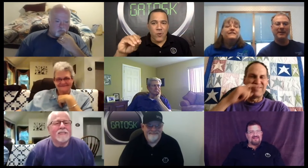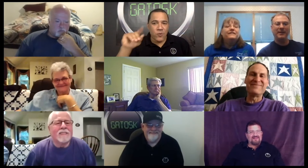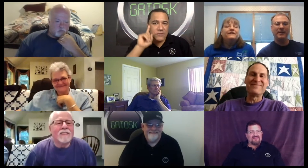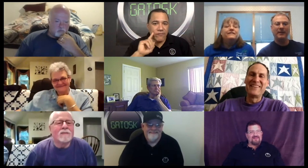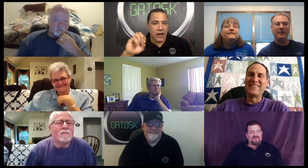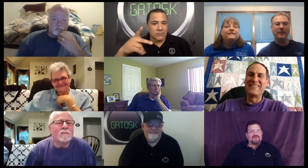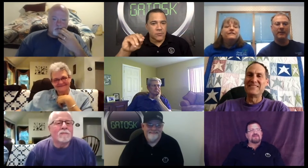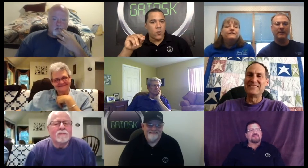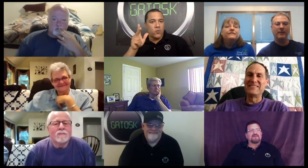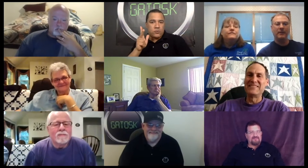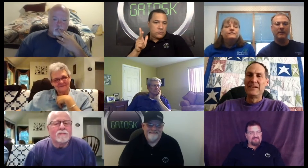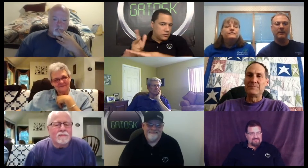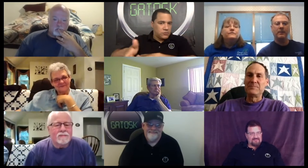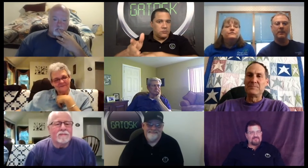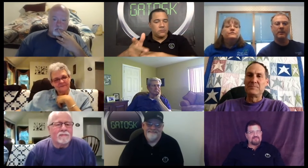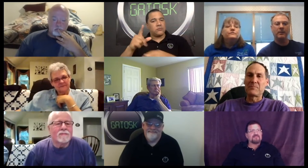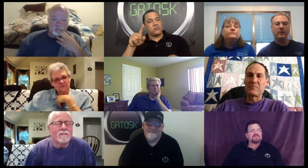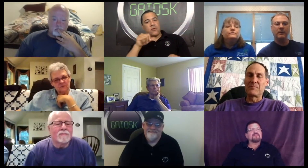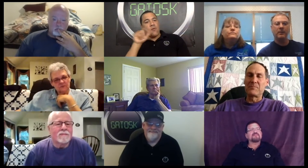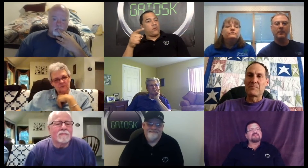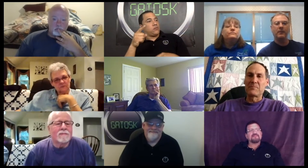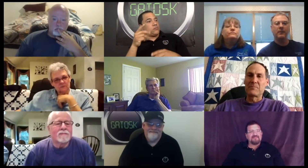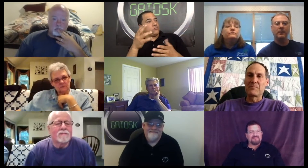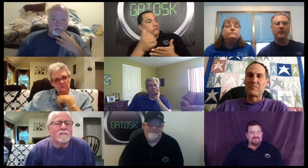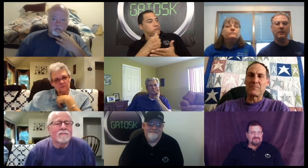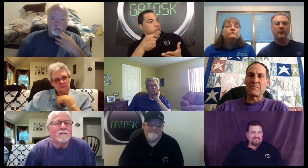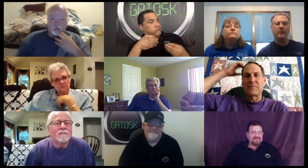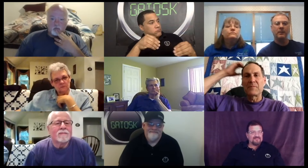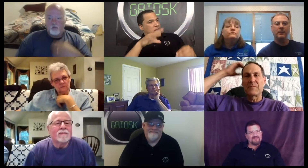neat. Yeah, like Deaf Expo will pull up, not only